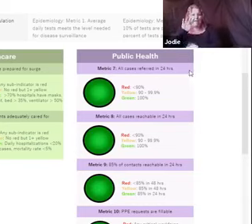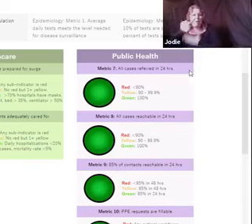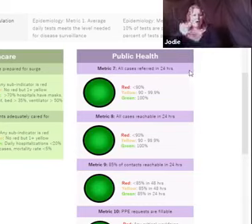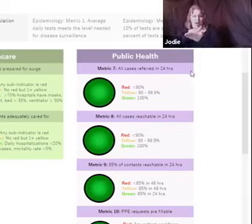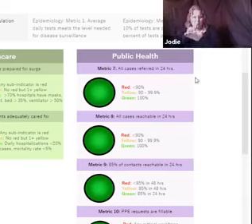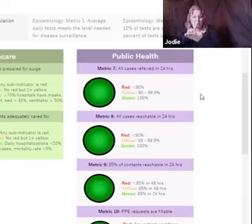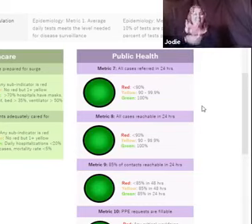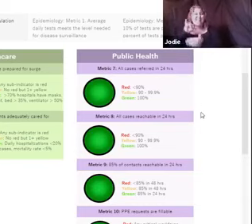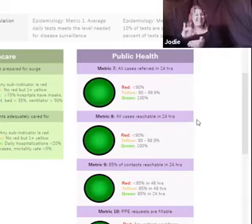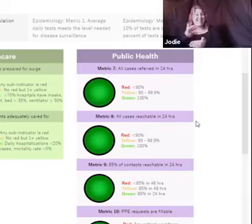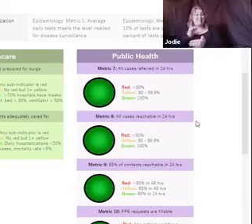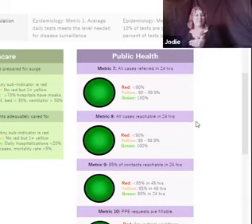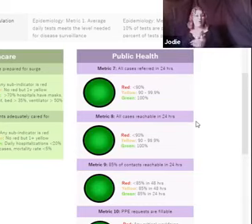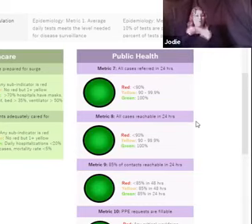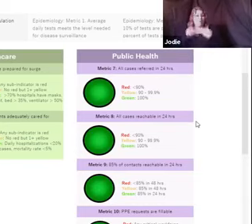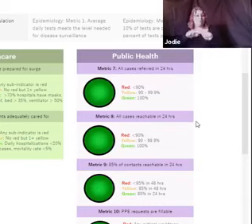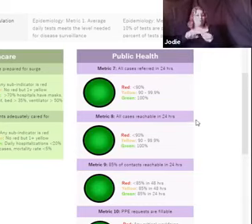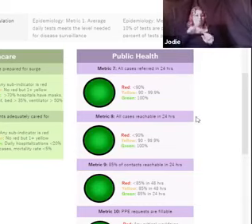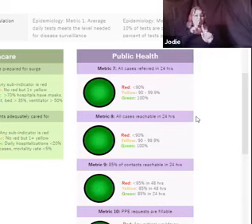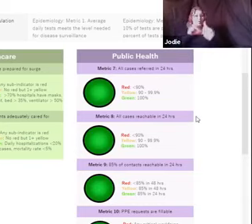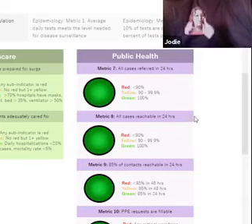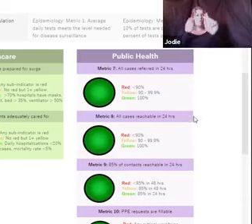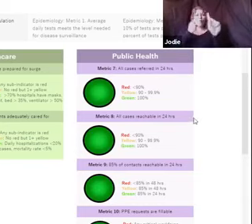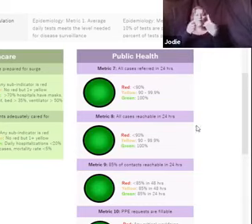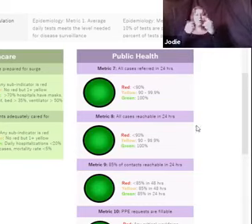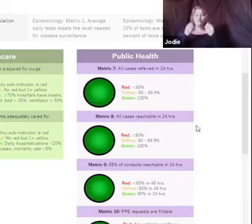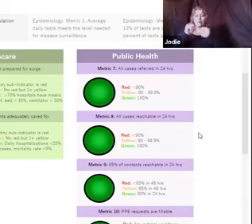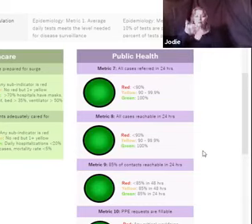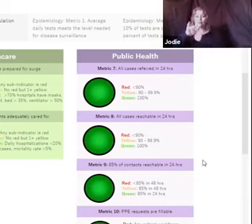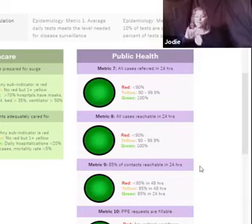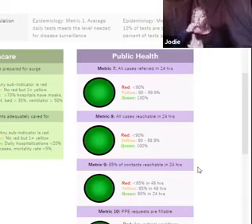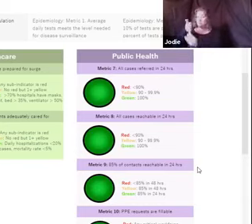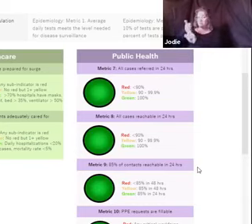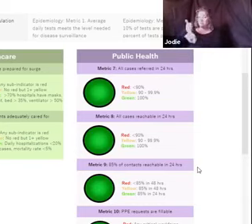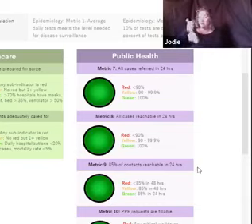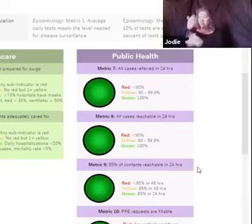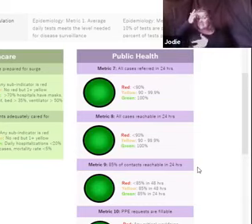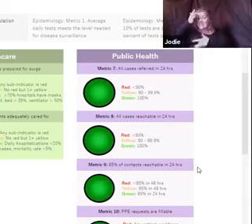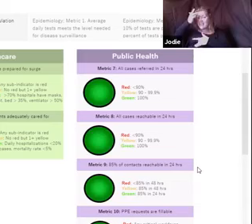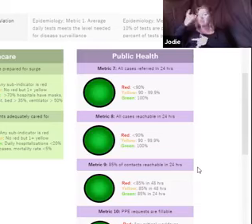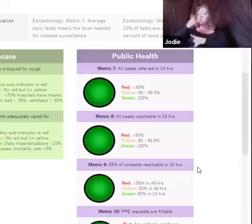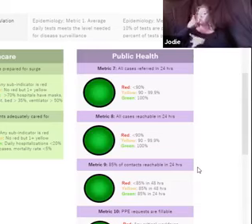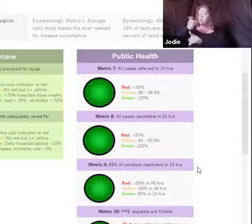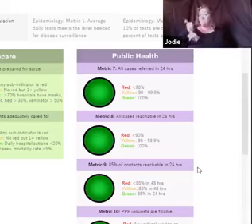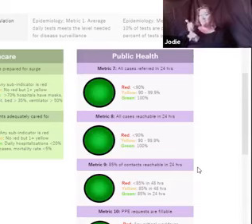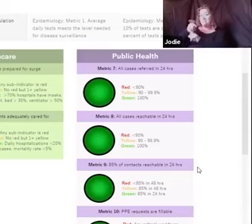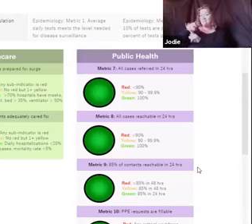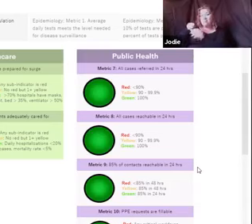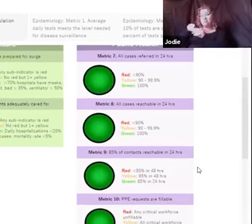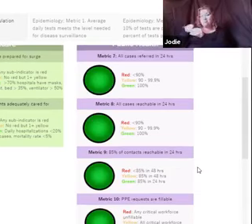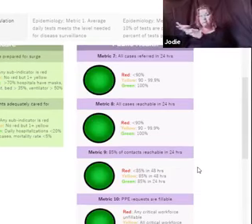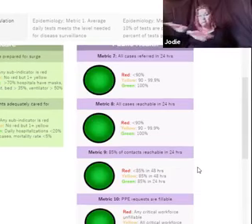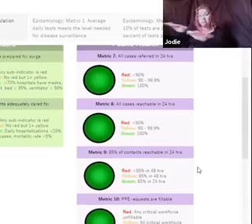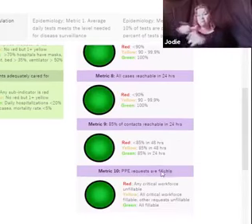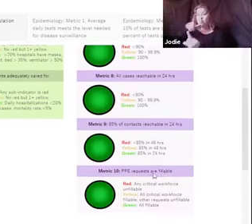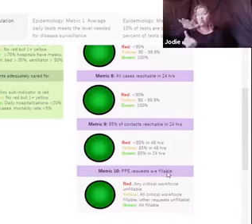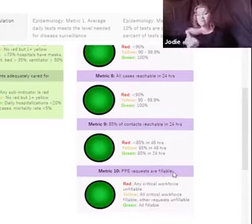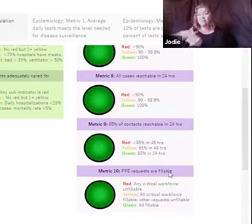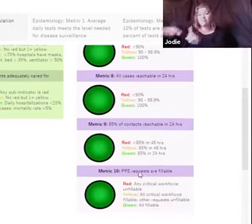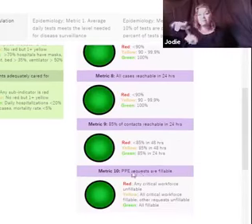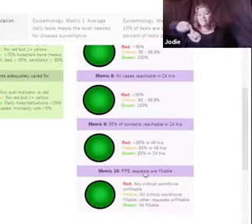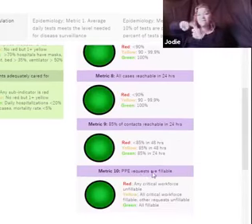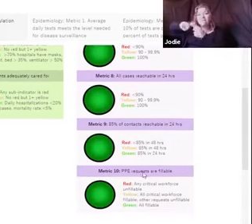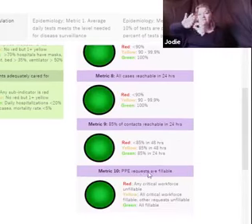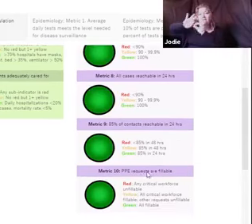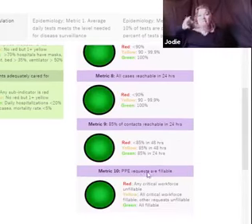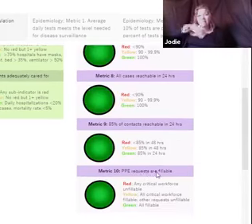being able to identify people who are ill and all the people that might be at risk based on that first case. And then metric